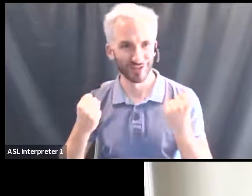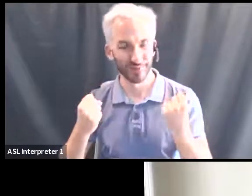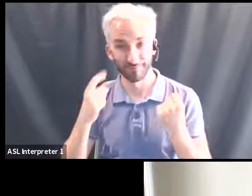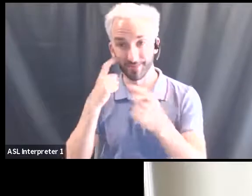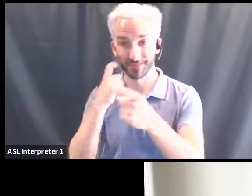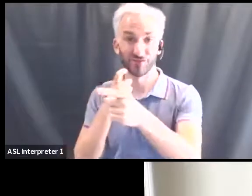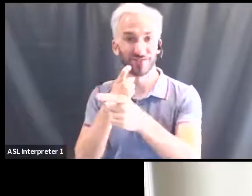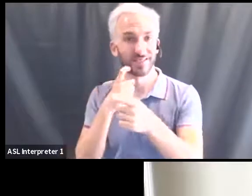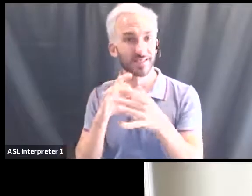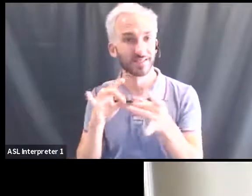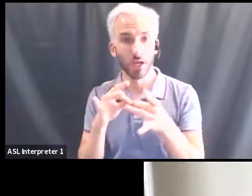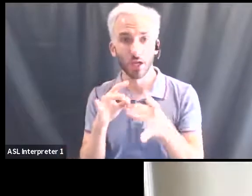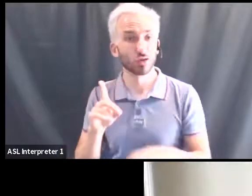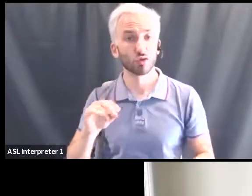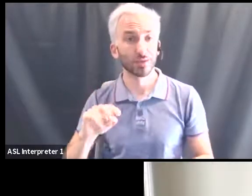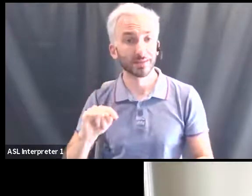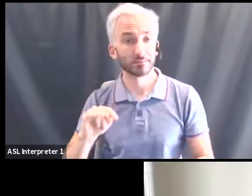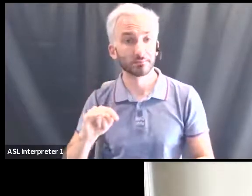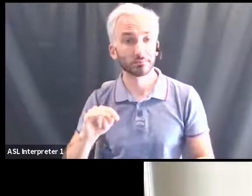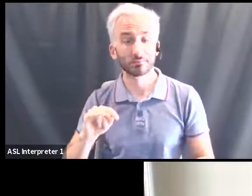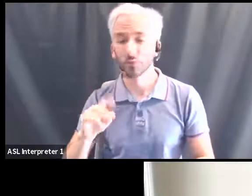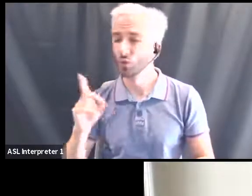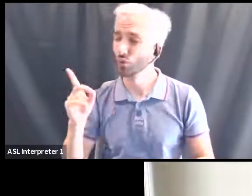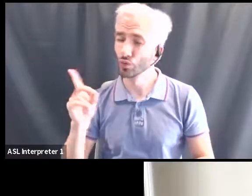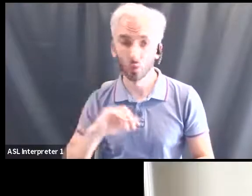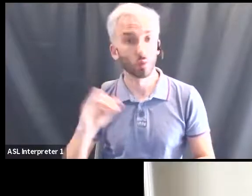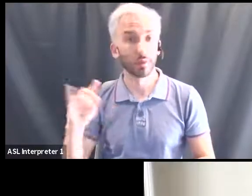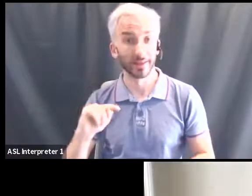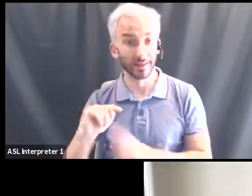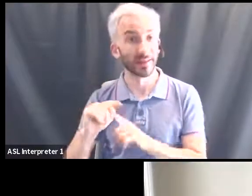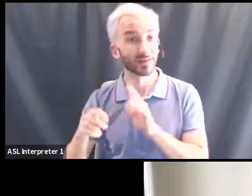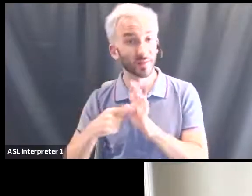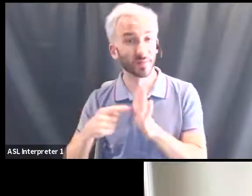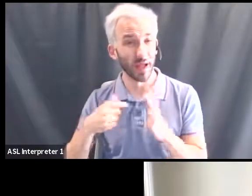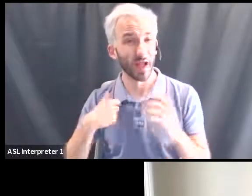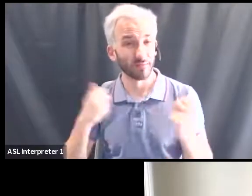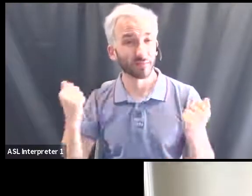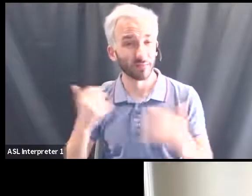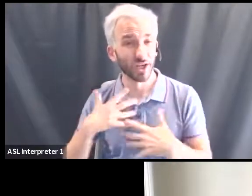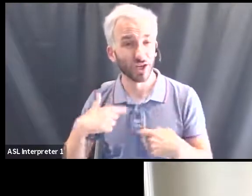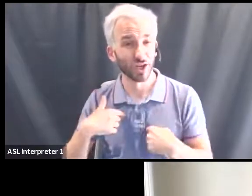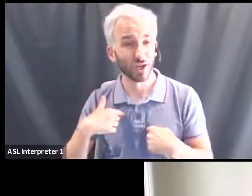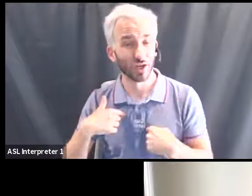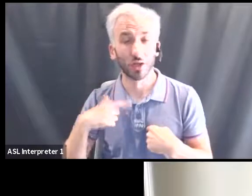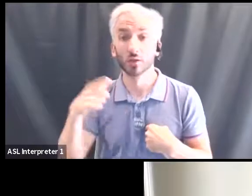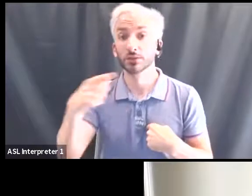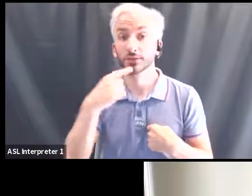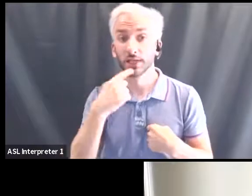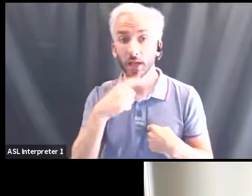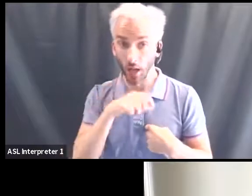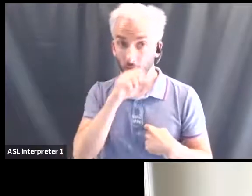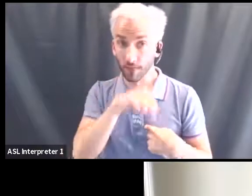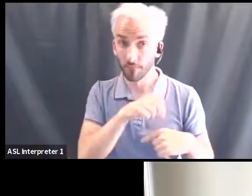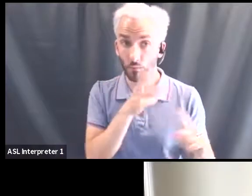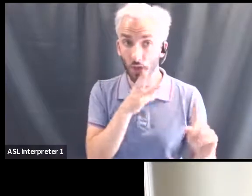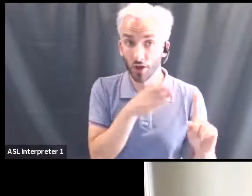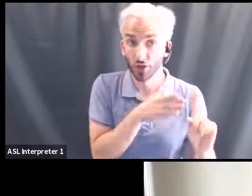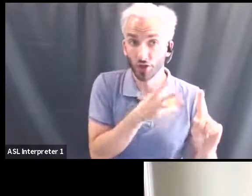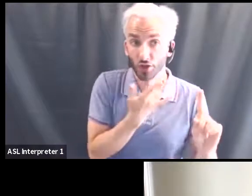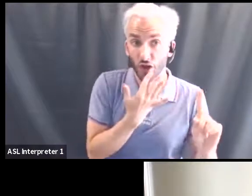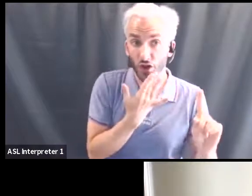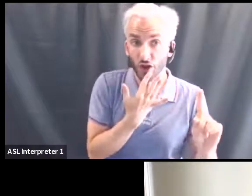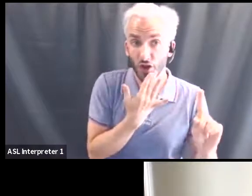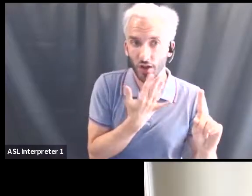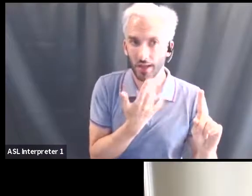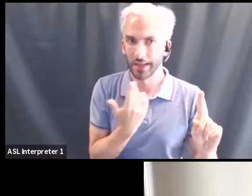you said, do the thing. And sometimes I fear, when you said you love watercolor, I'm really scared of watercolor because the water is